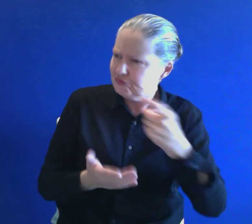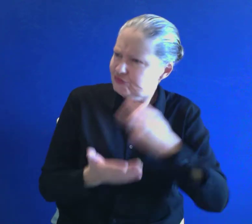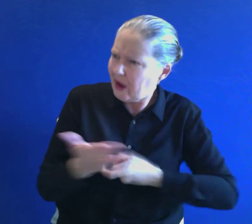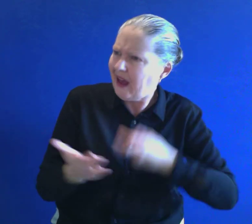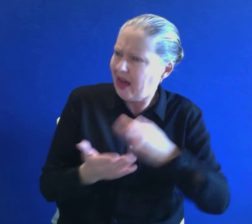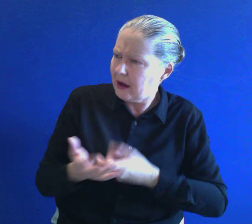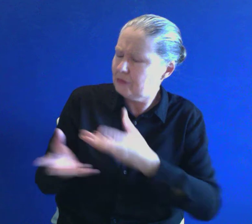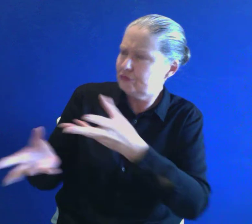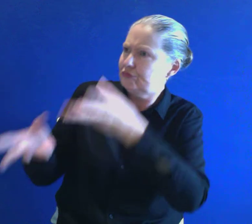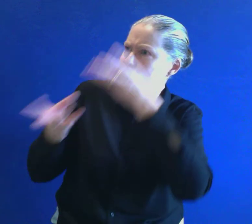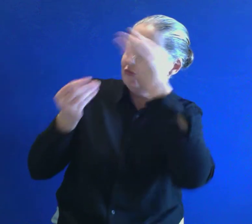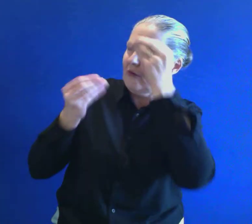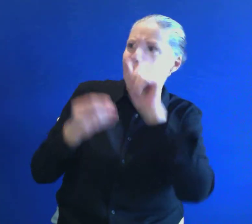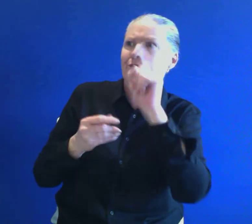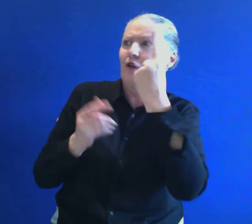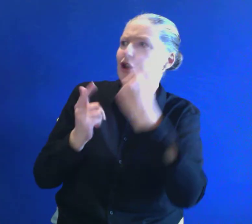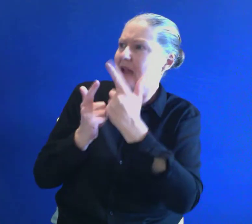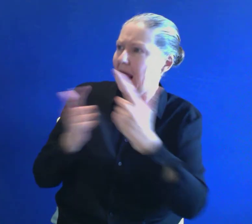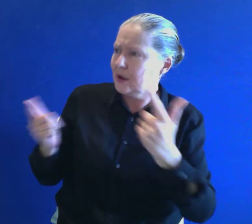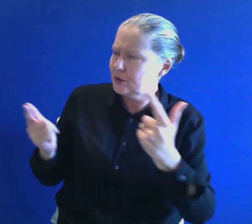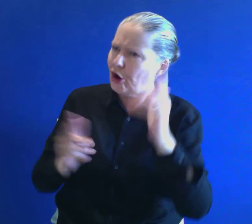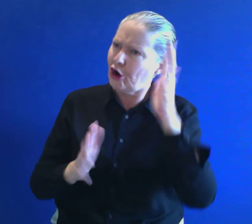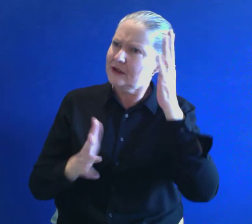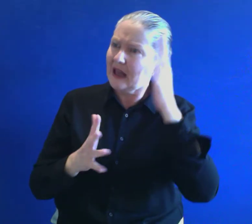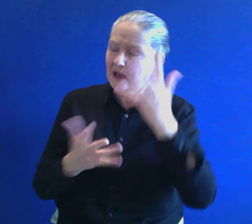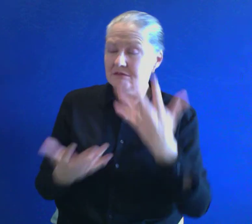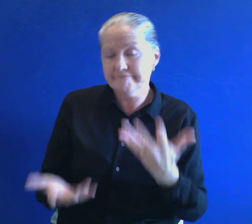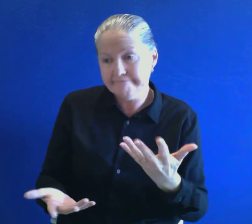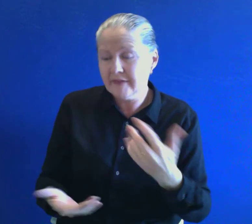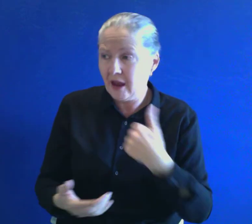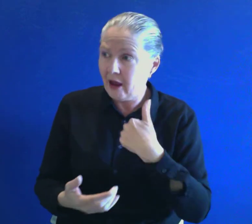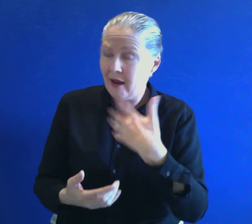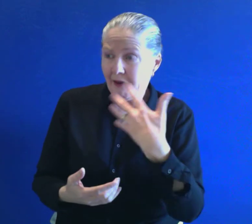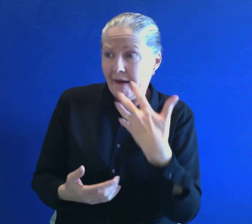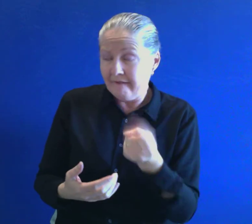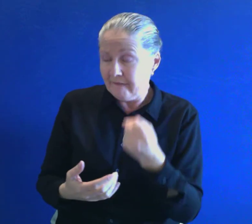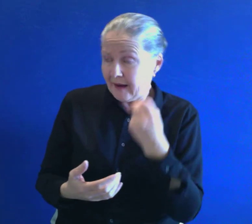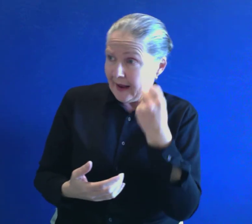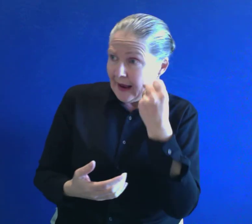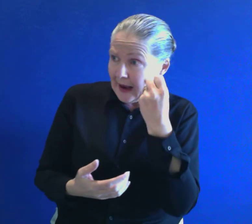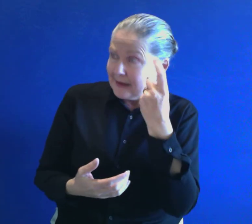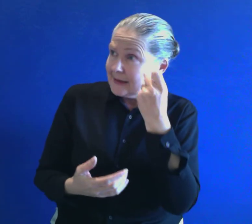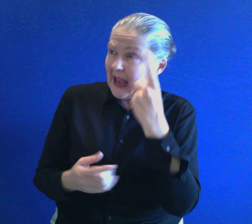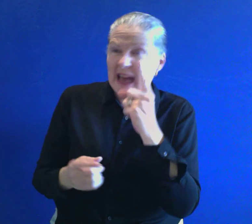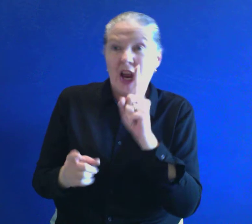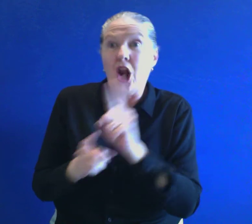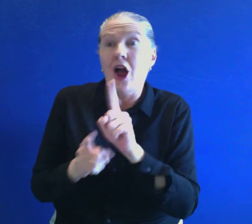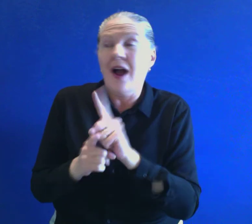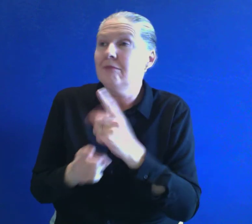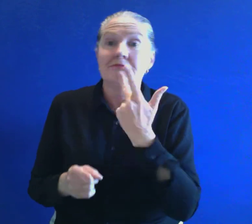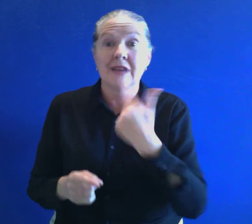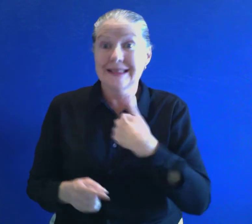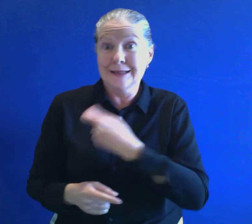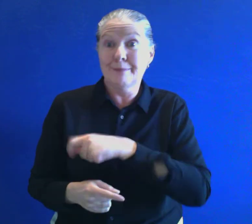in their first language which is Auslan so you know I have a basic level of understanding in Spanish but I am much more comfortable getting